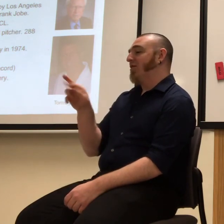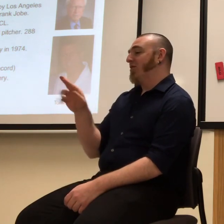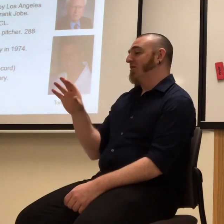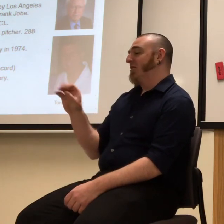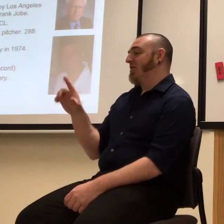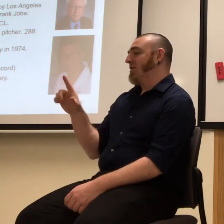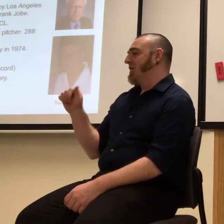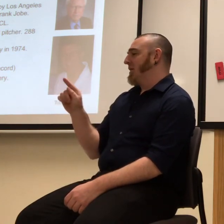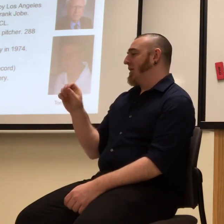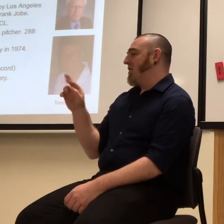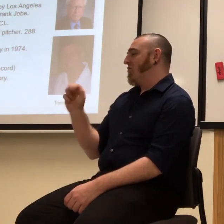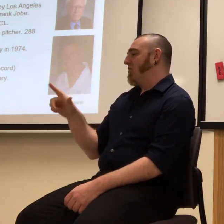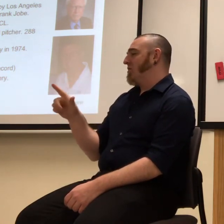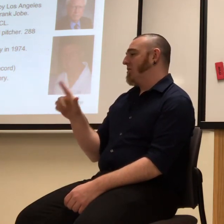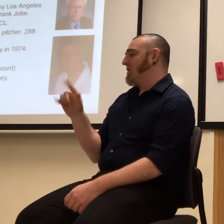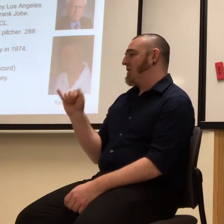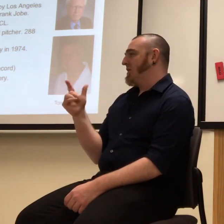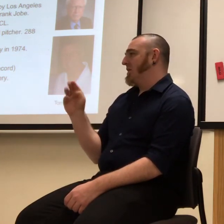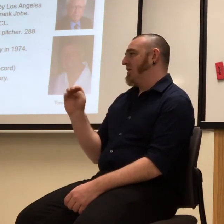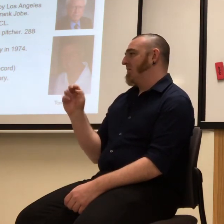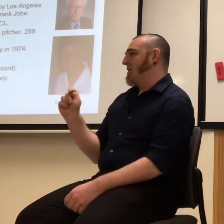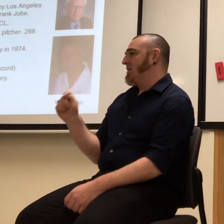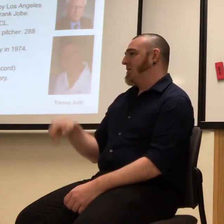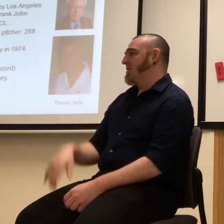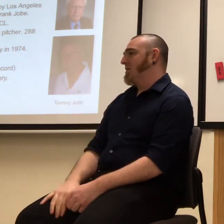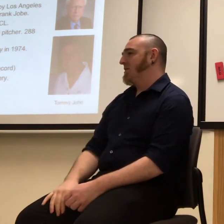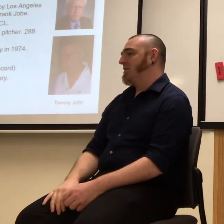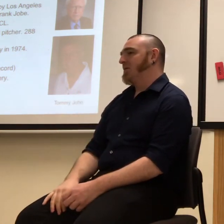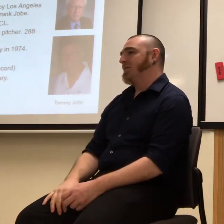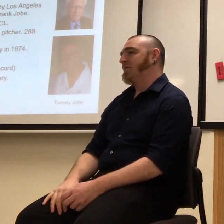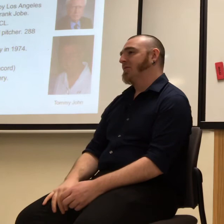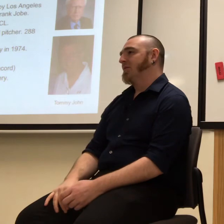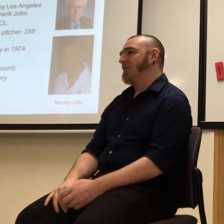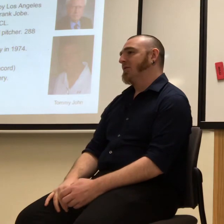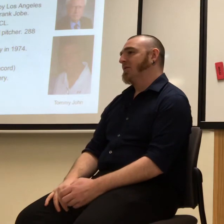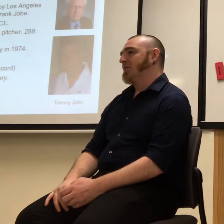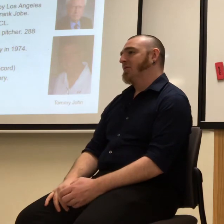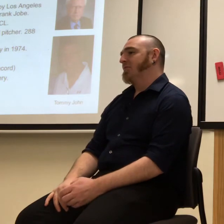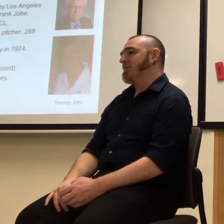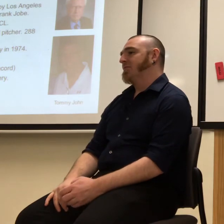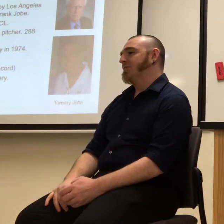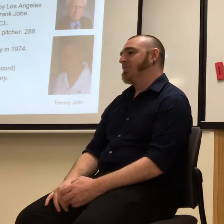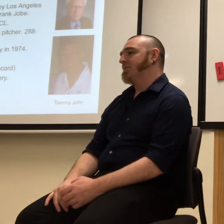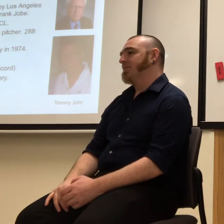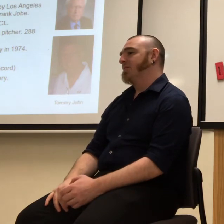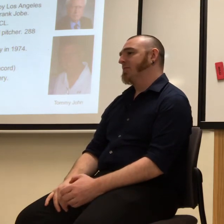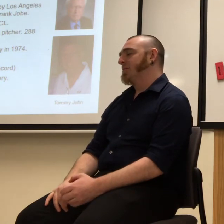ligament. And we're going to talk about a UCL